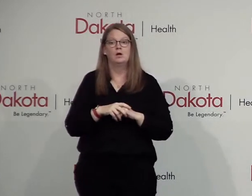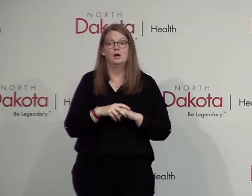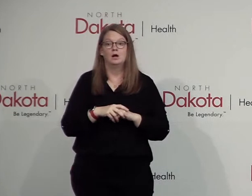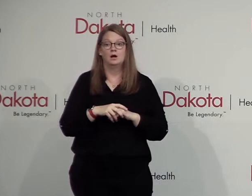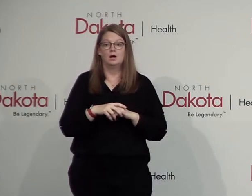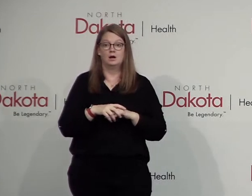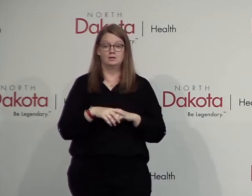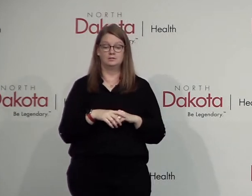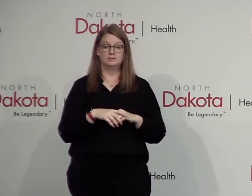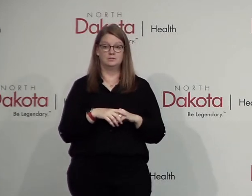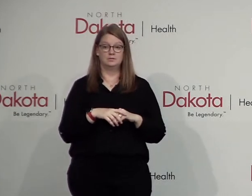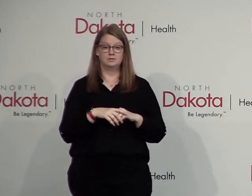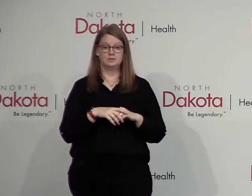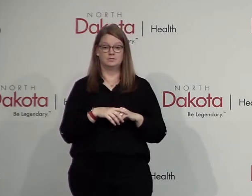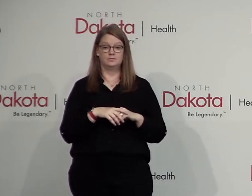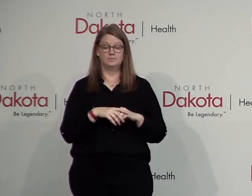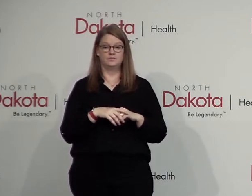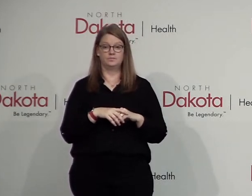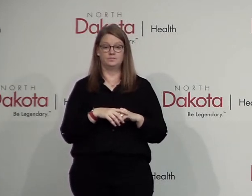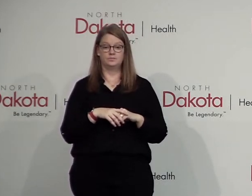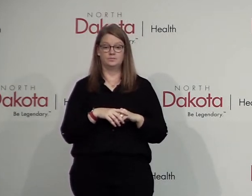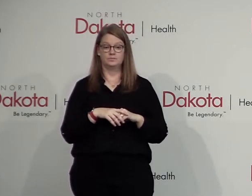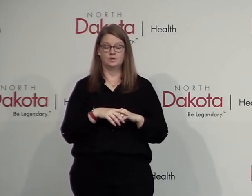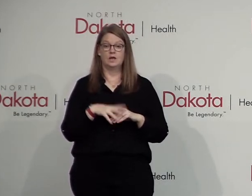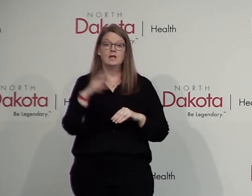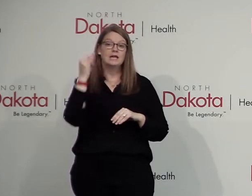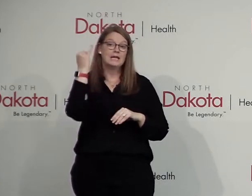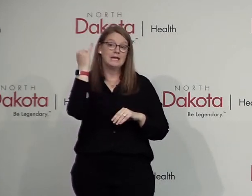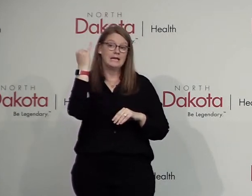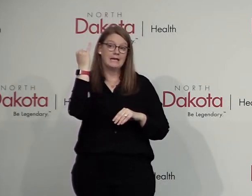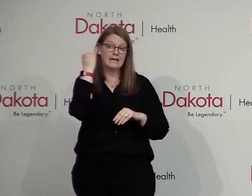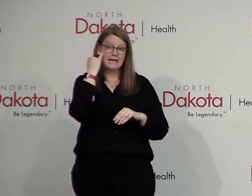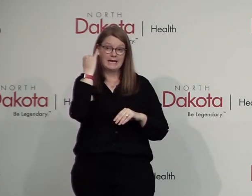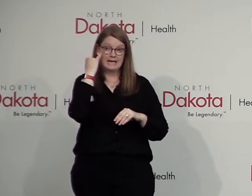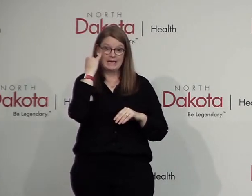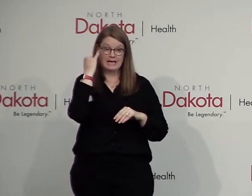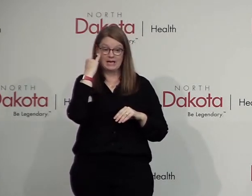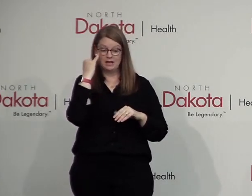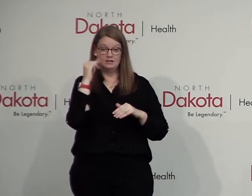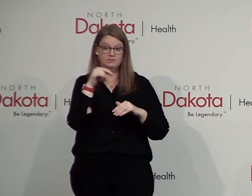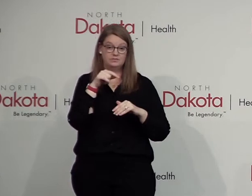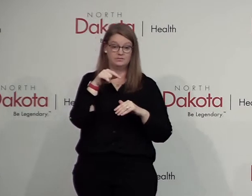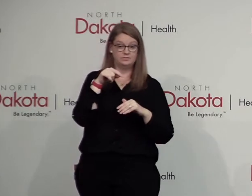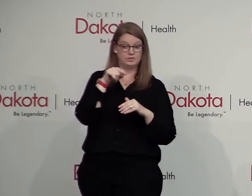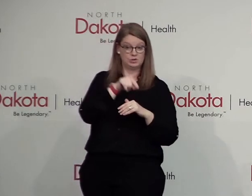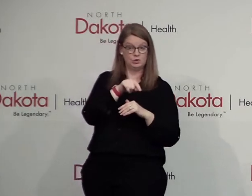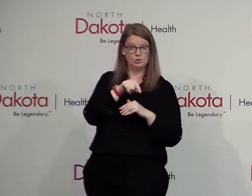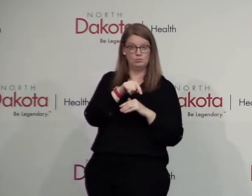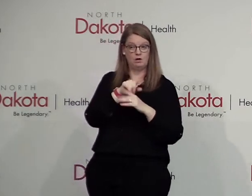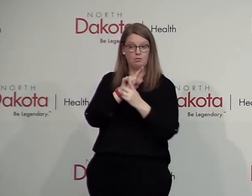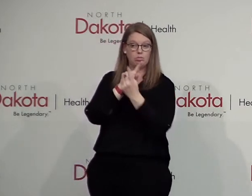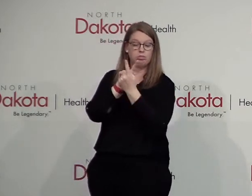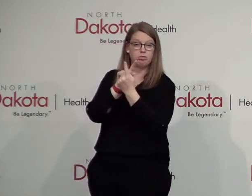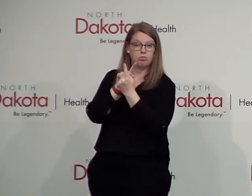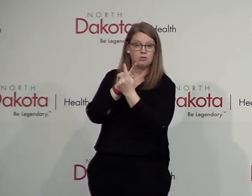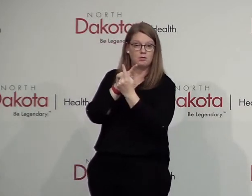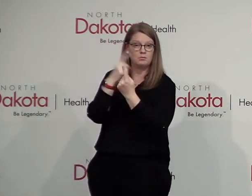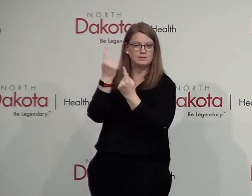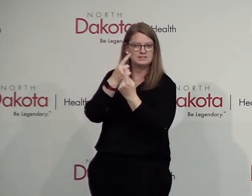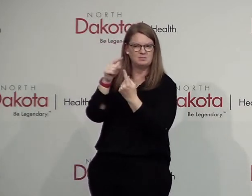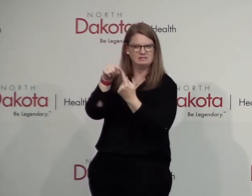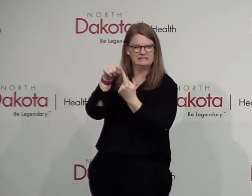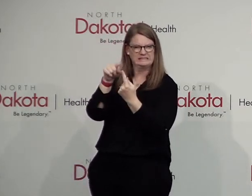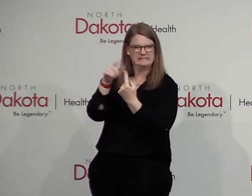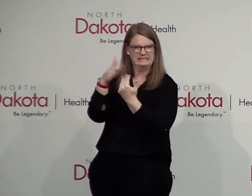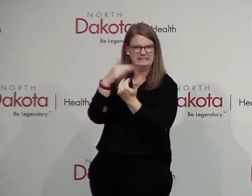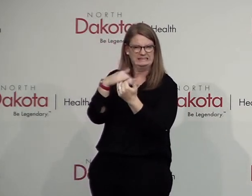Individuals who are in close contact with those who are at high risk for complications should also be